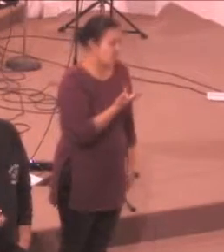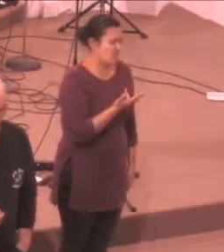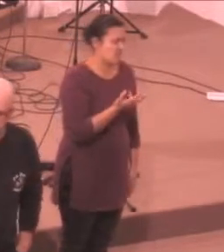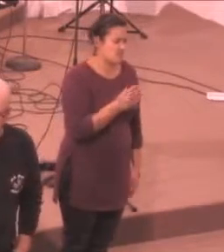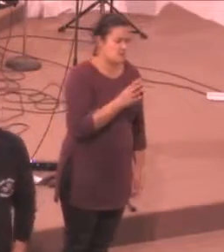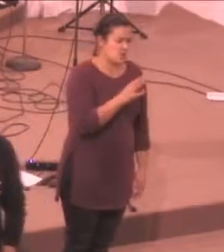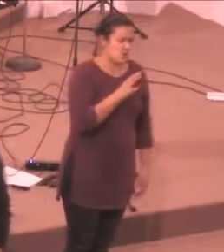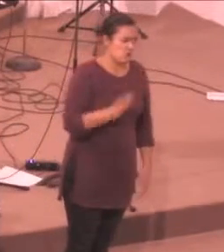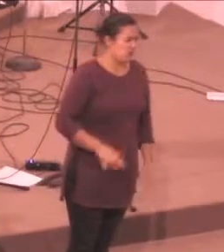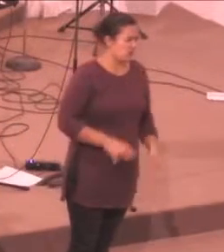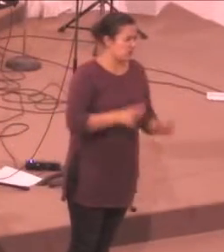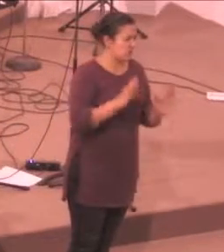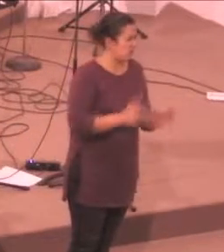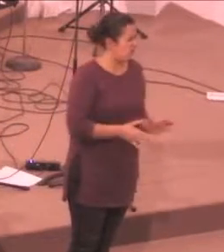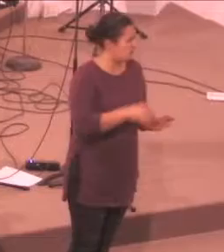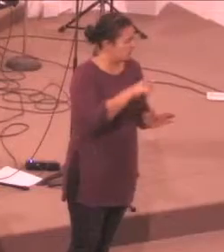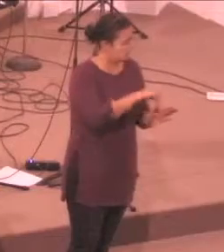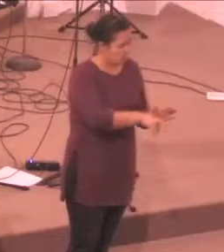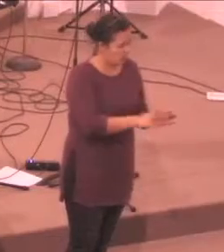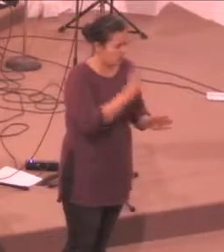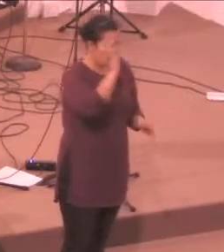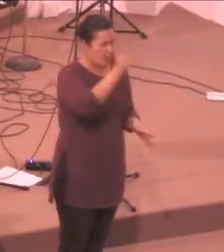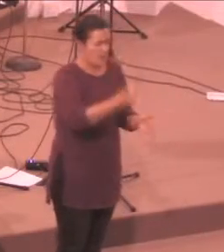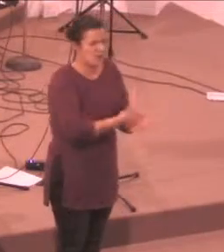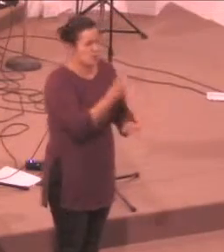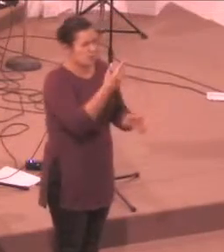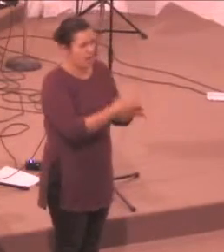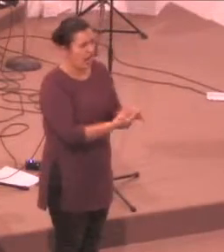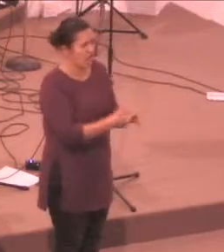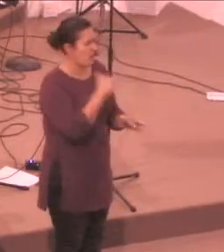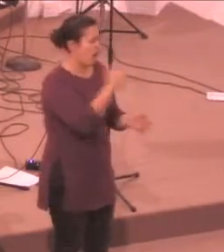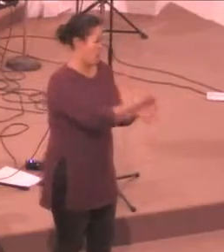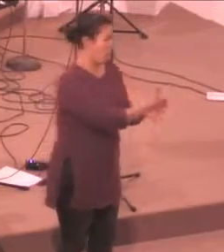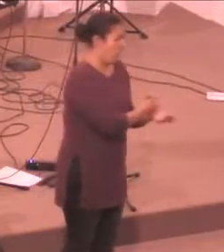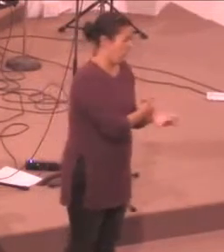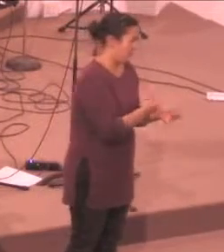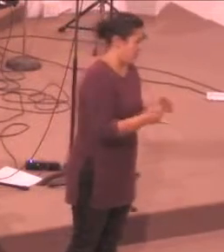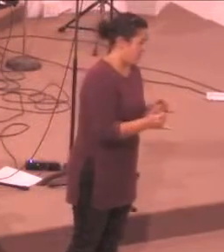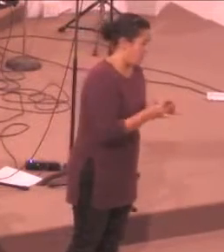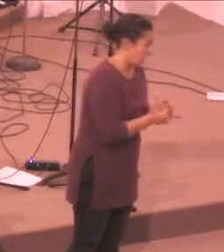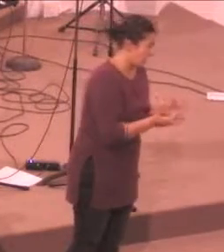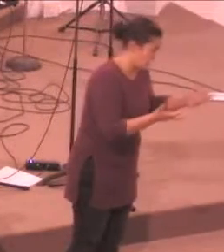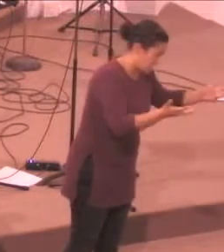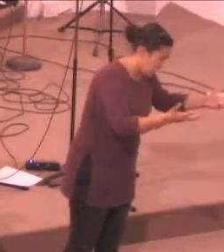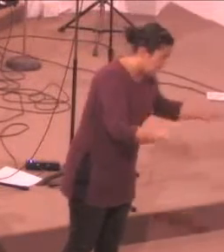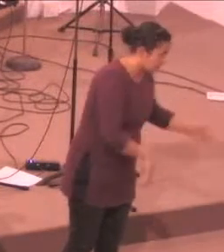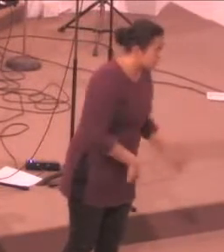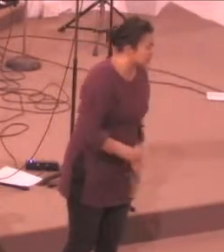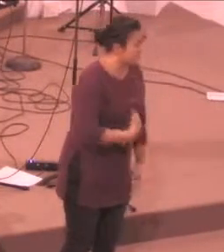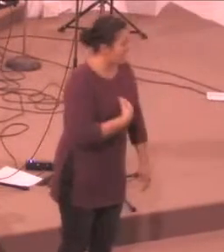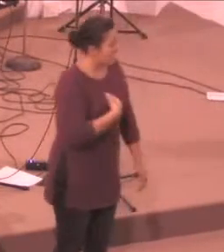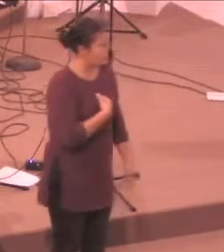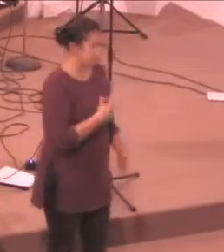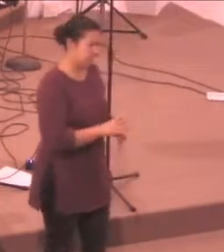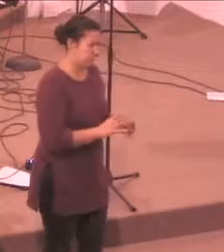Christians need to come up with another name for Harvest Party. That's just whatever. I put, thanks for the encouragement.